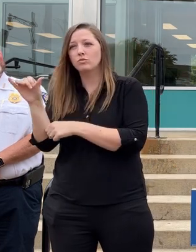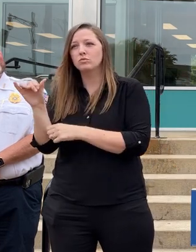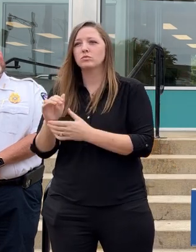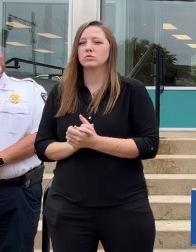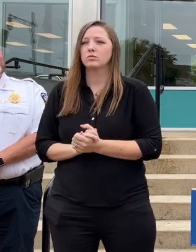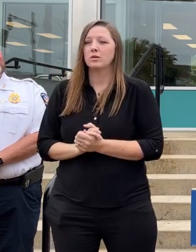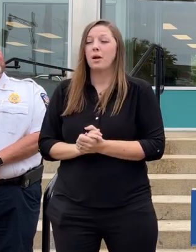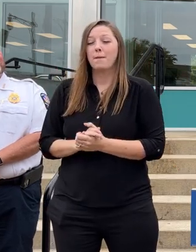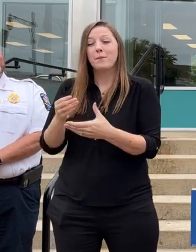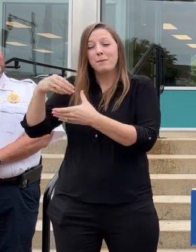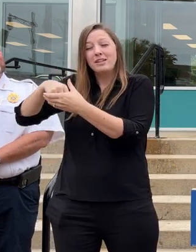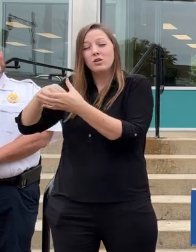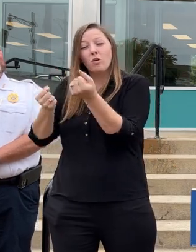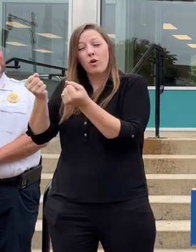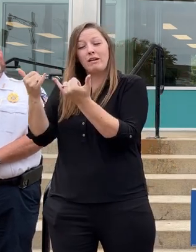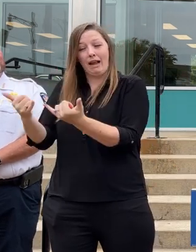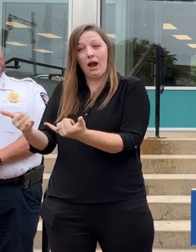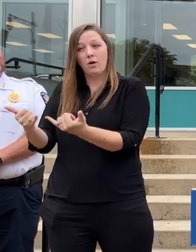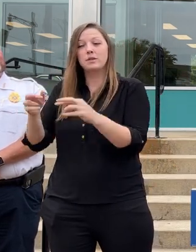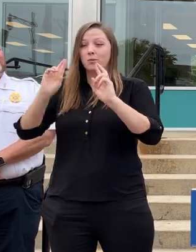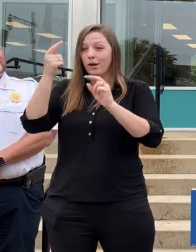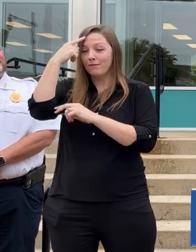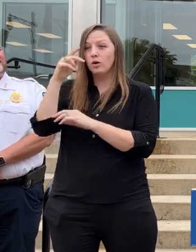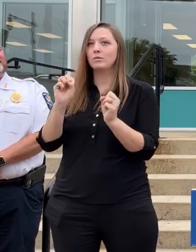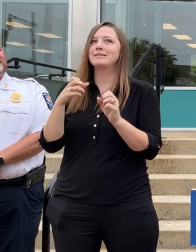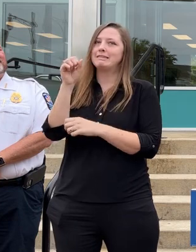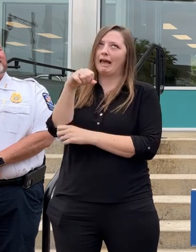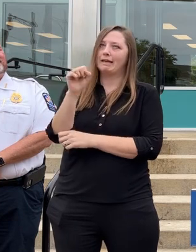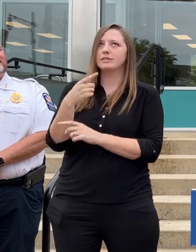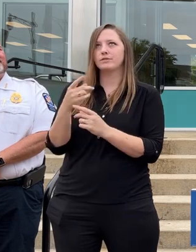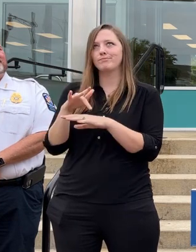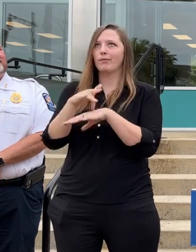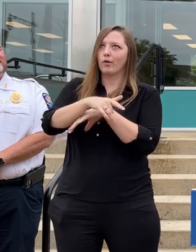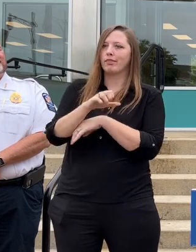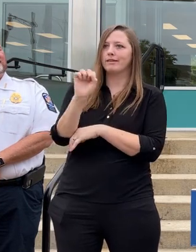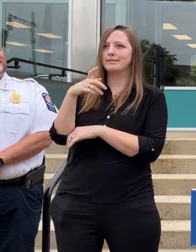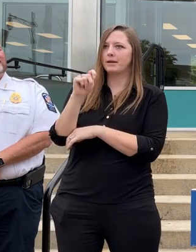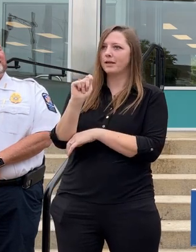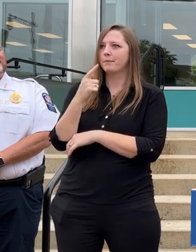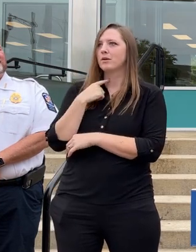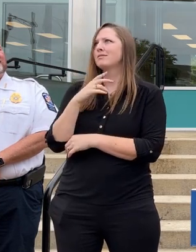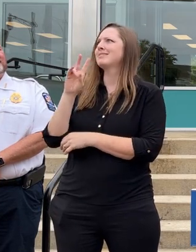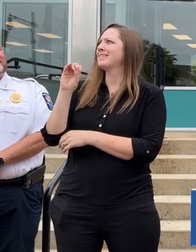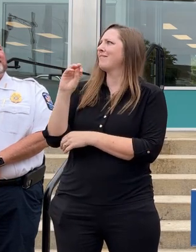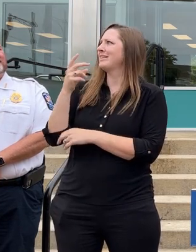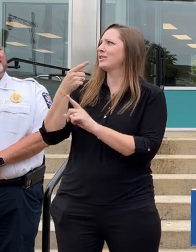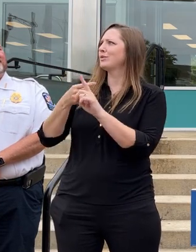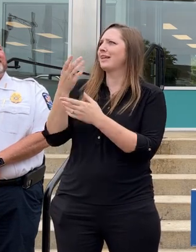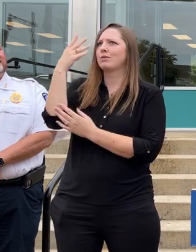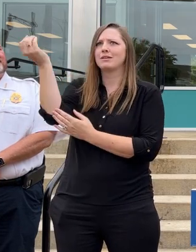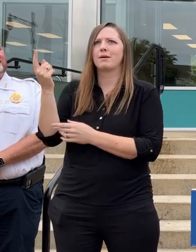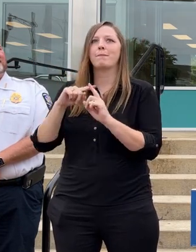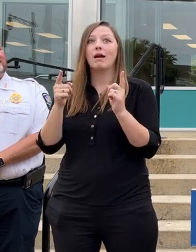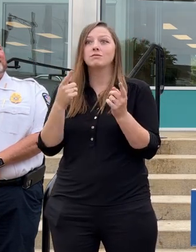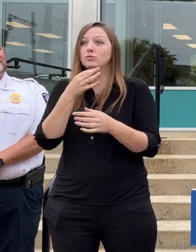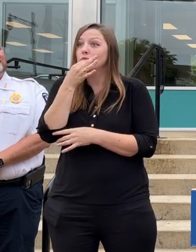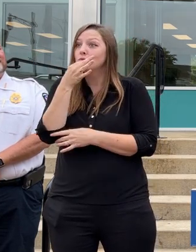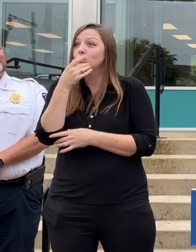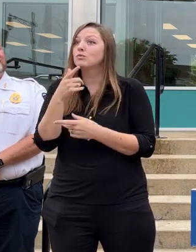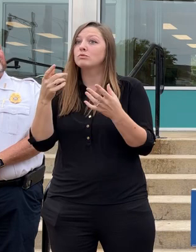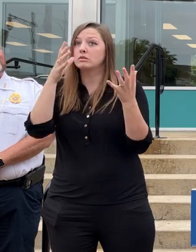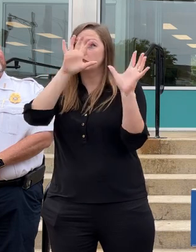now to be prepared for the winter. Yes, it's September. It's still 68, 70 degrees out, but it's not that long from now when we're going to have snow